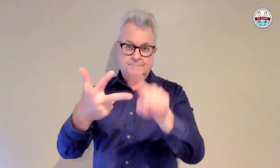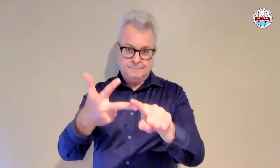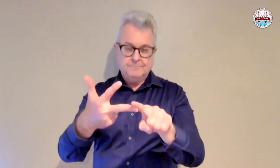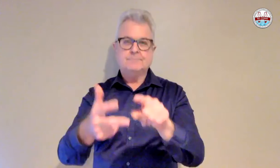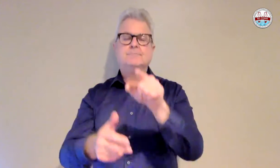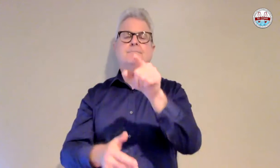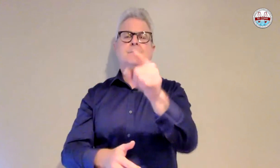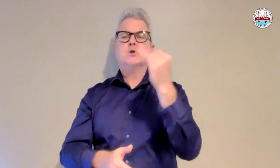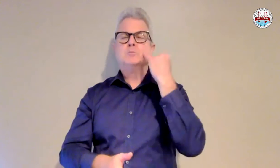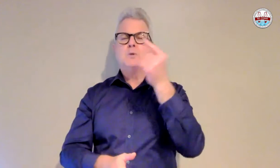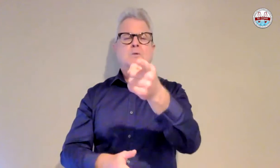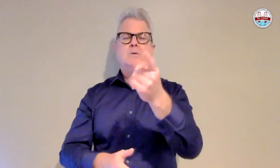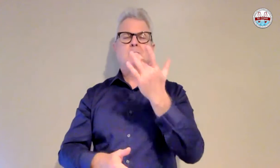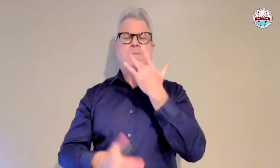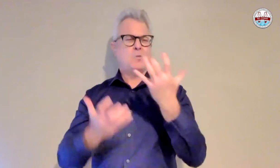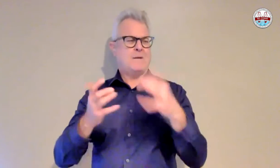Now, before I explain about those three options,